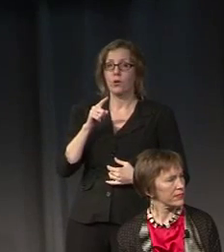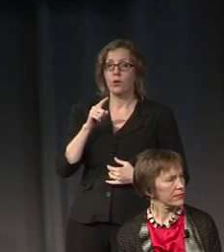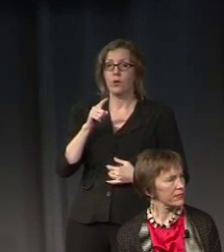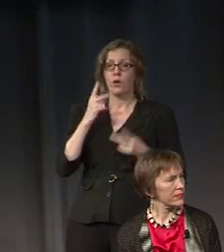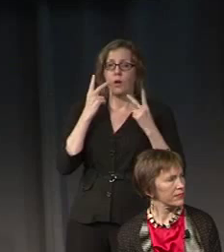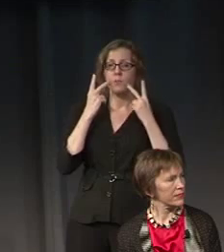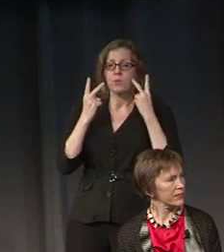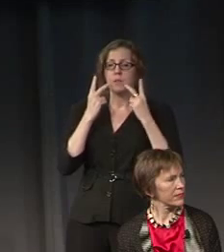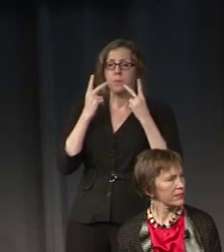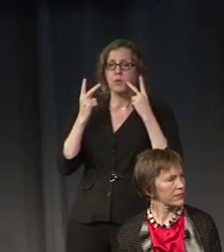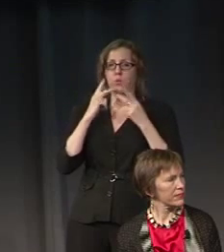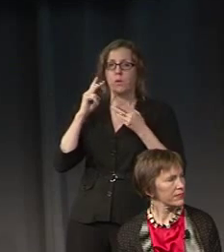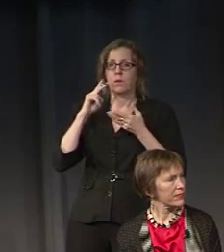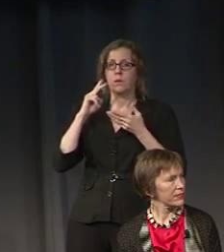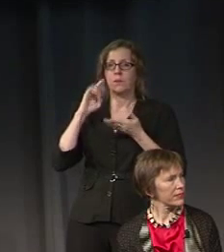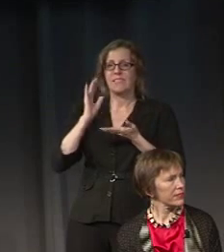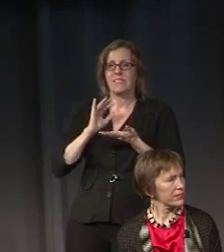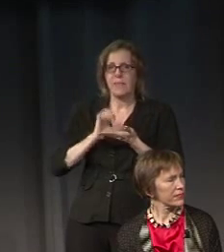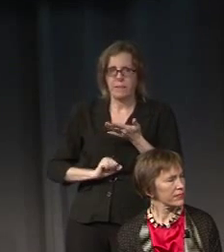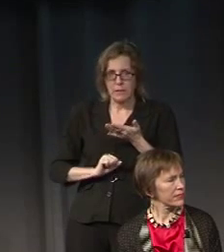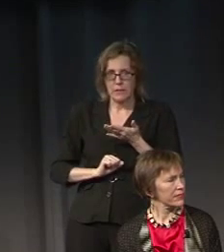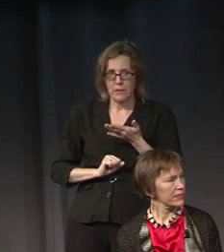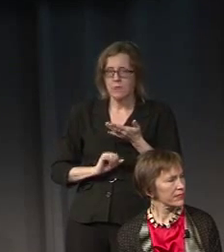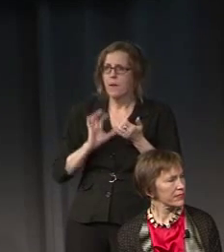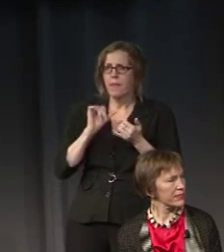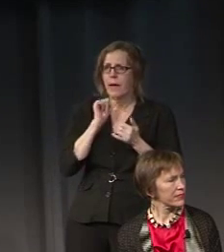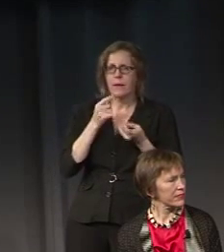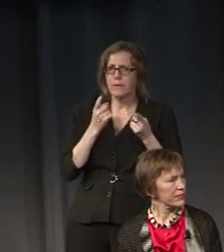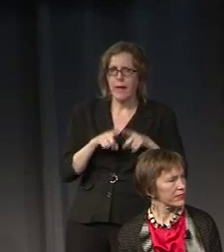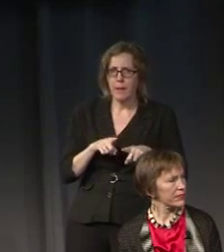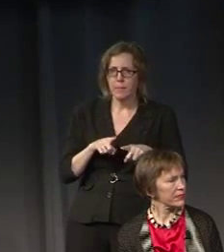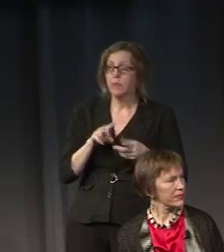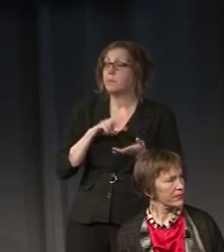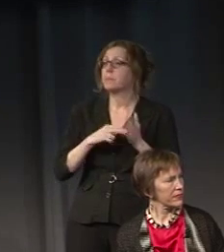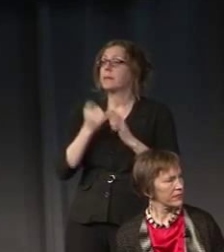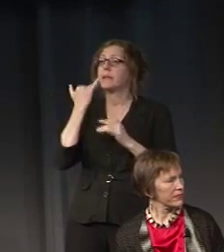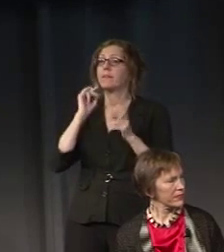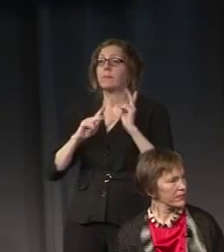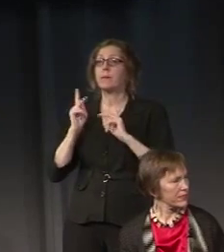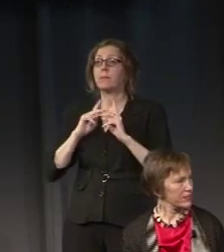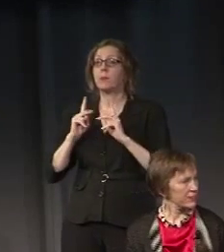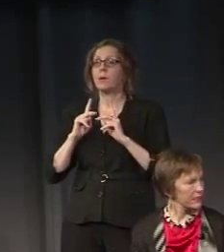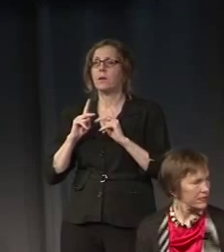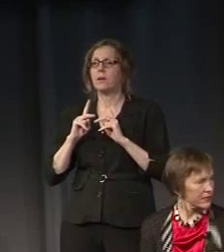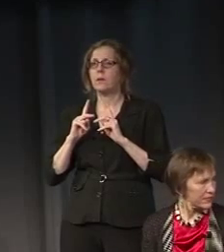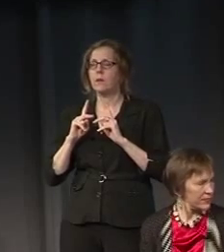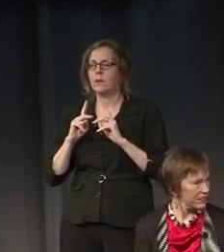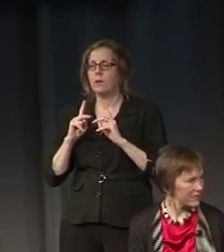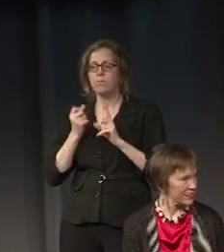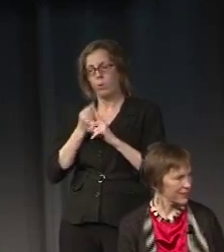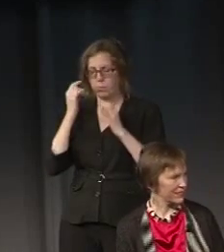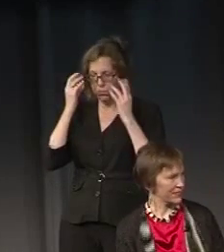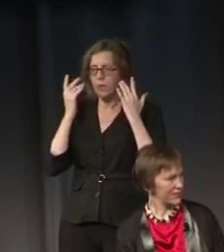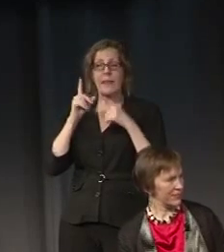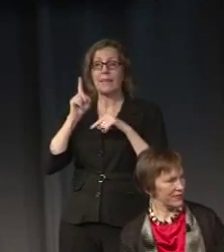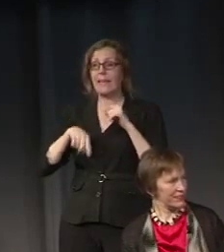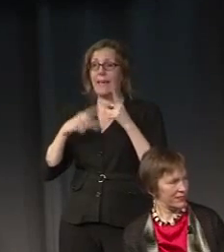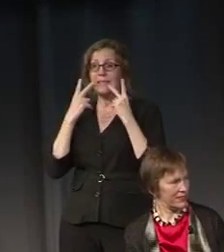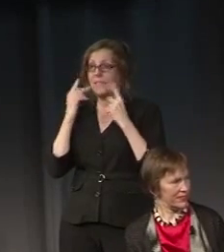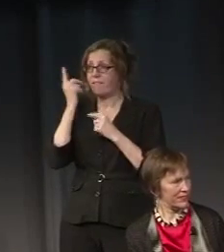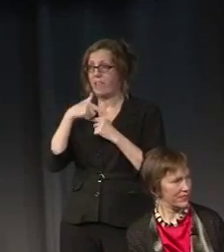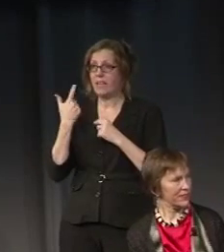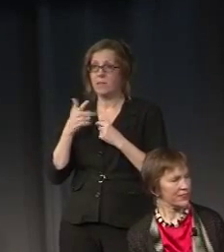perceptual deficits. So people who lose, for example, the ability to see faces don't go around bemoaning the fact they can't see faces. They just